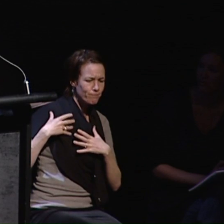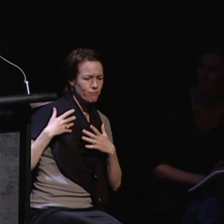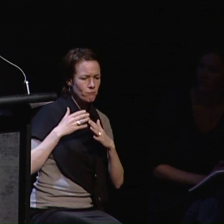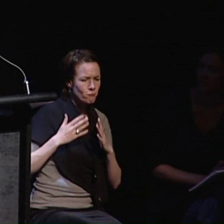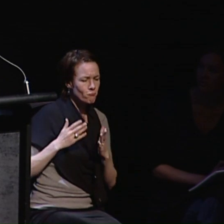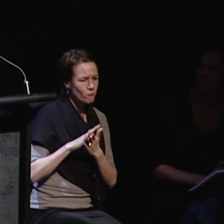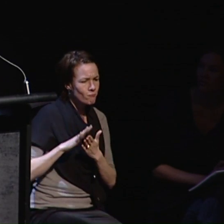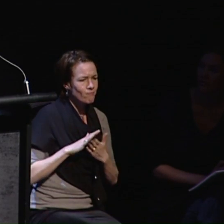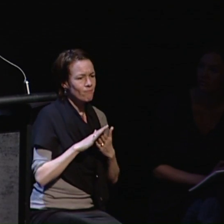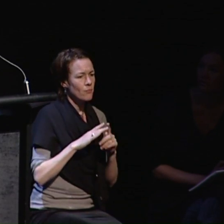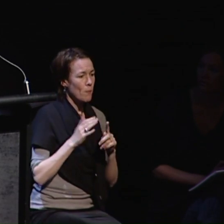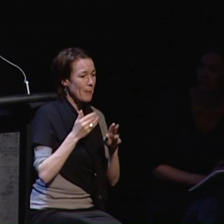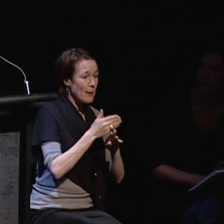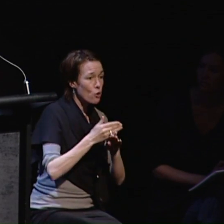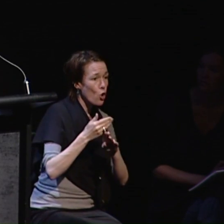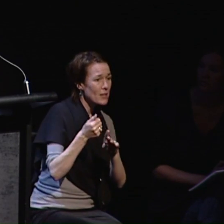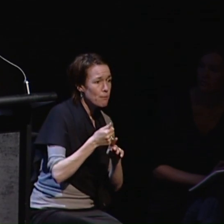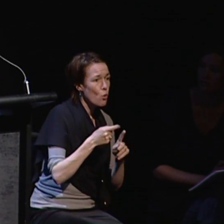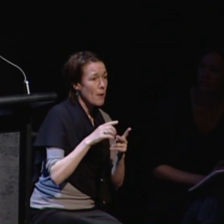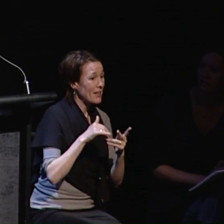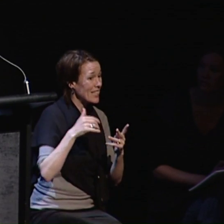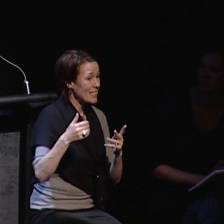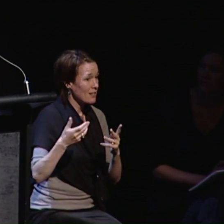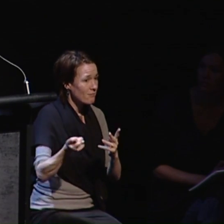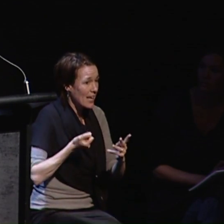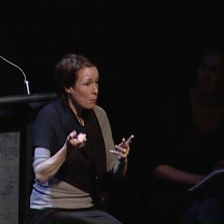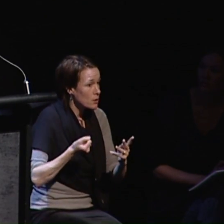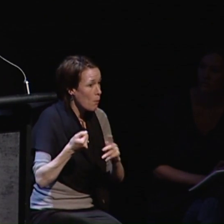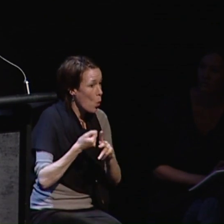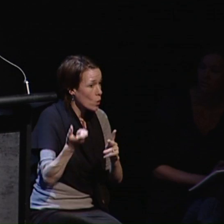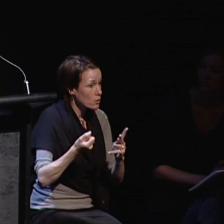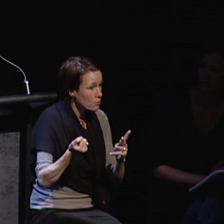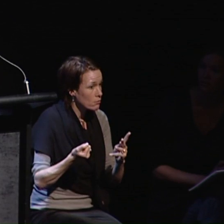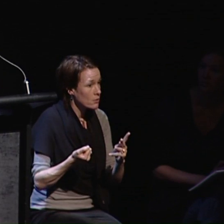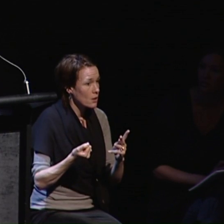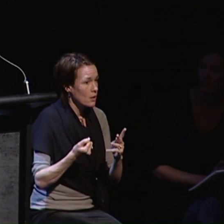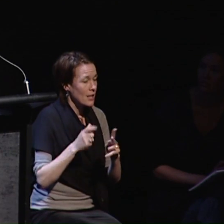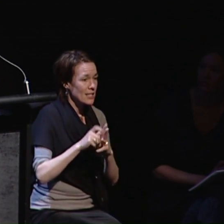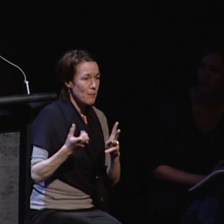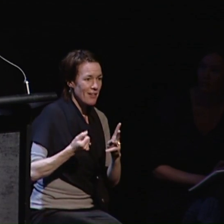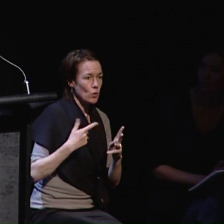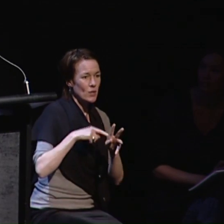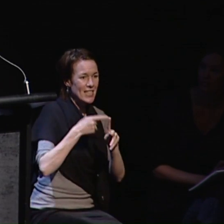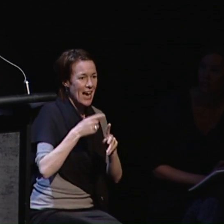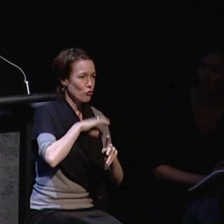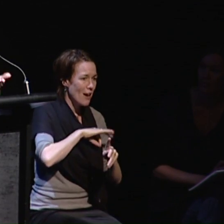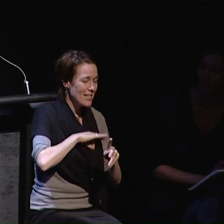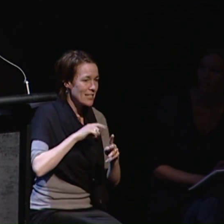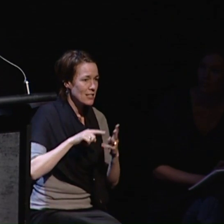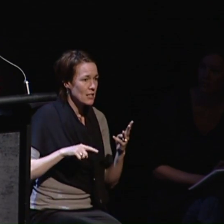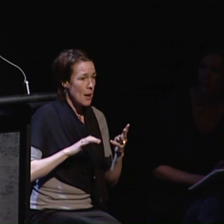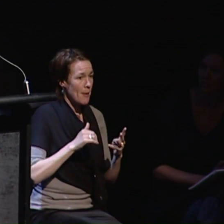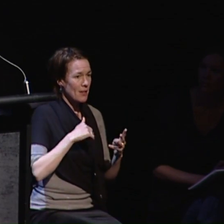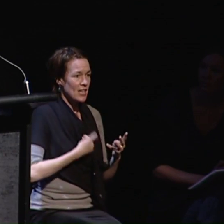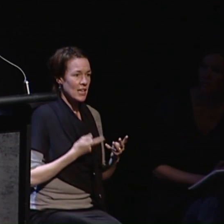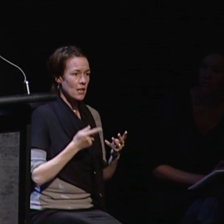might need income support, disability benefits, or tax credits. They might need personal support that's informal from